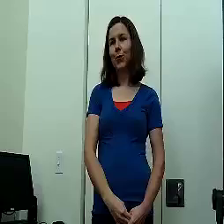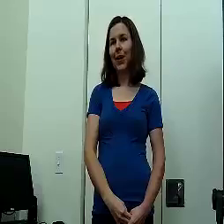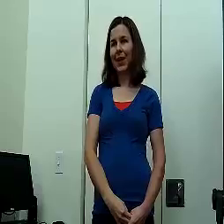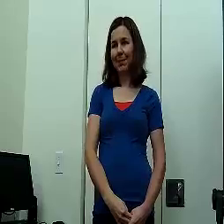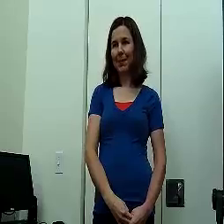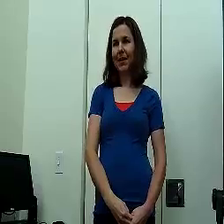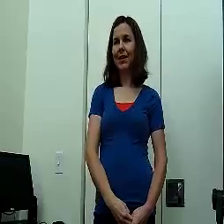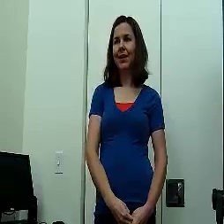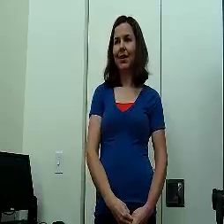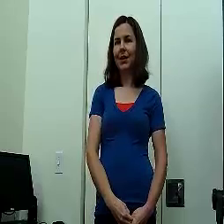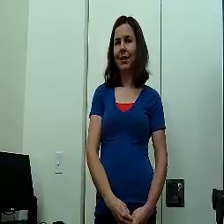Right.